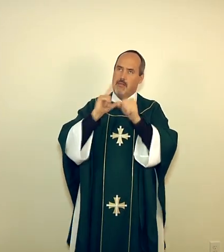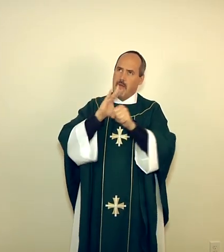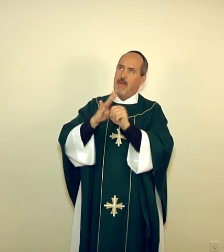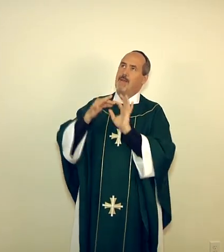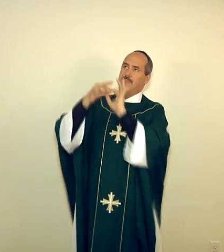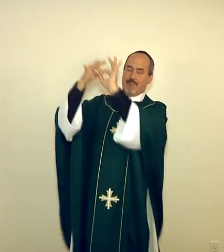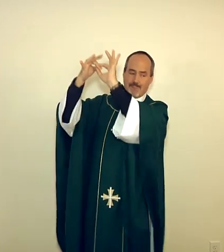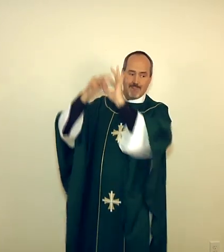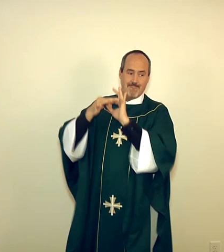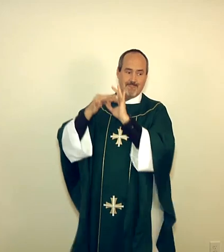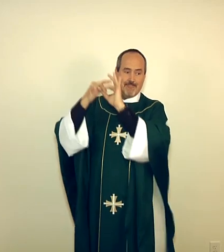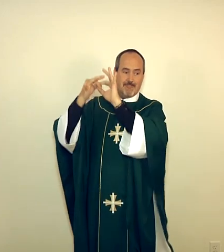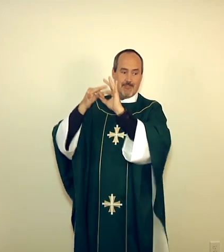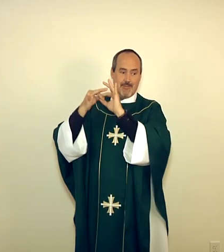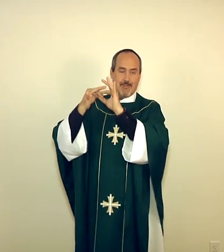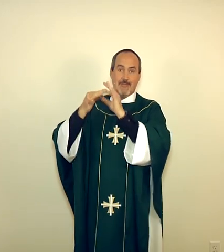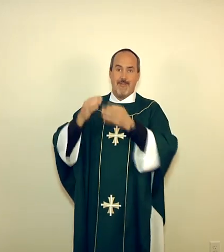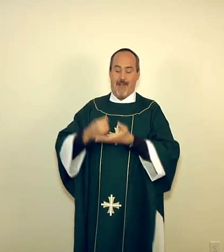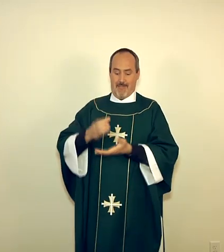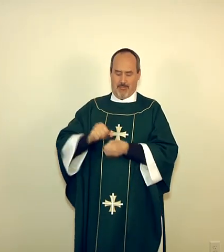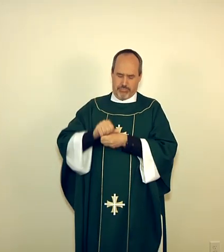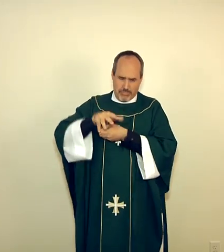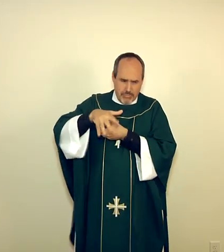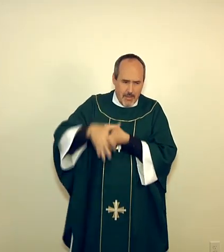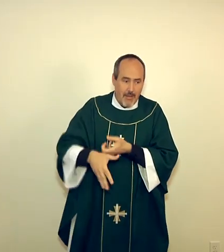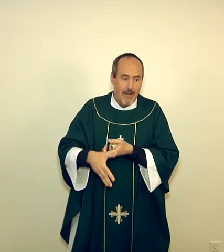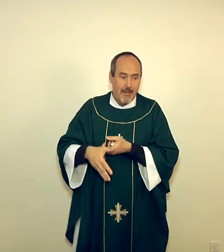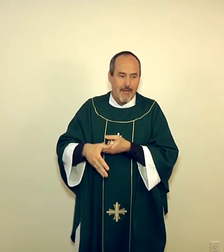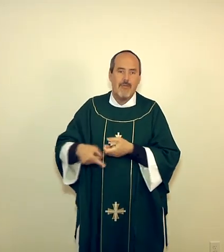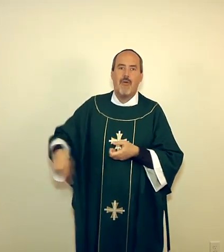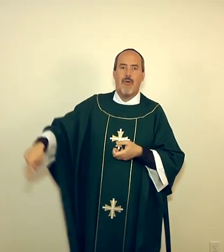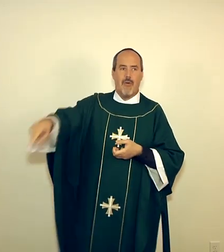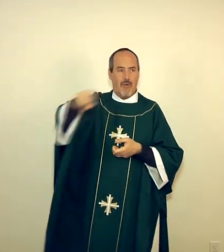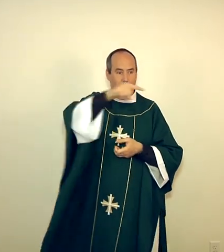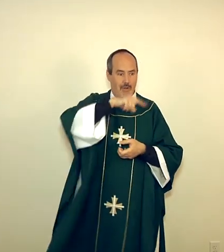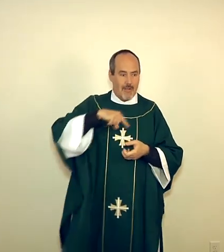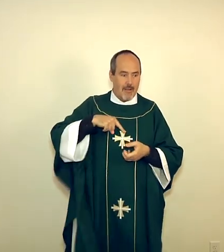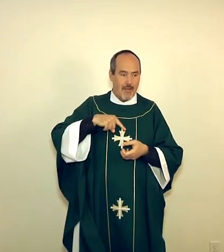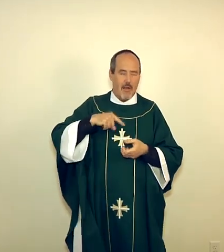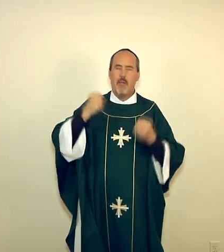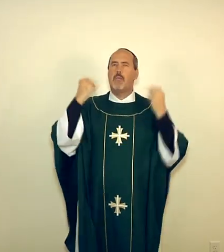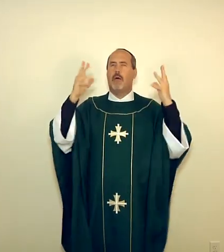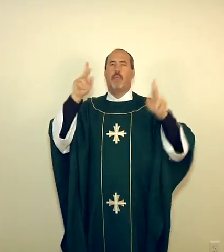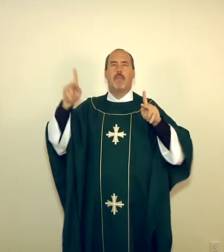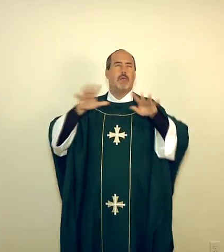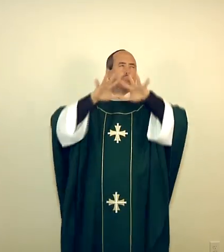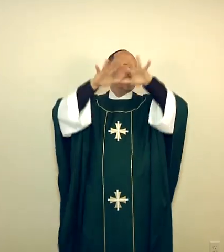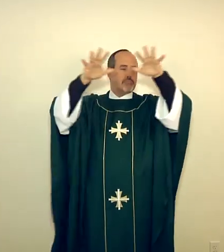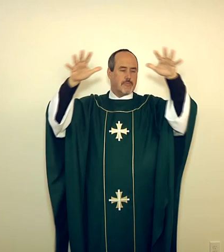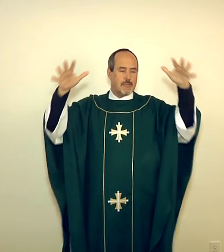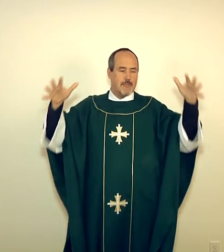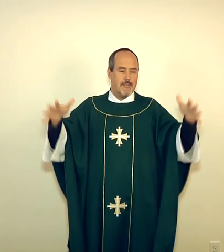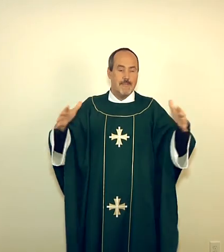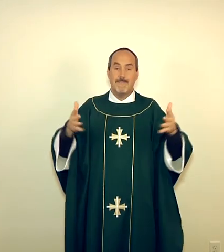covenant, which will be poured out for you and for many for the forgiveness of sins.